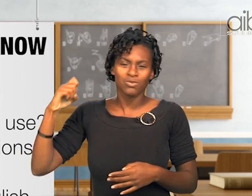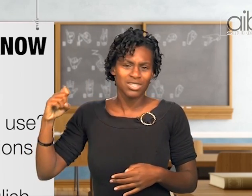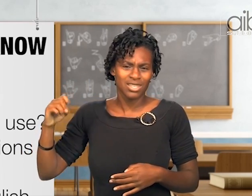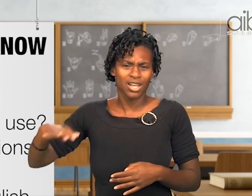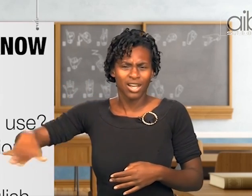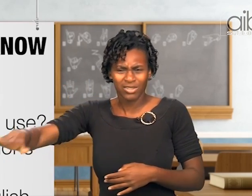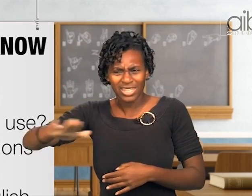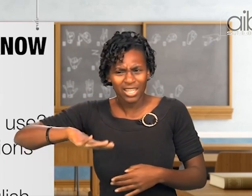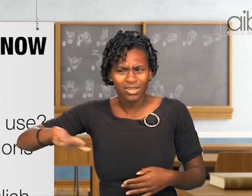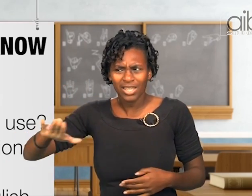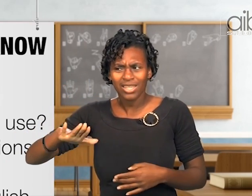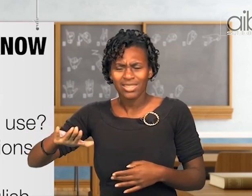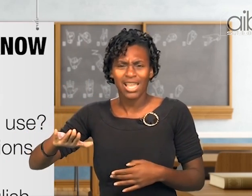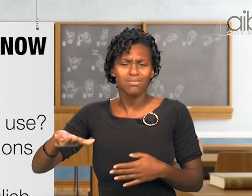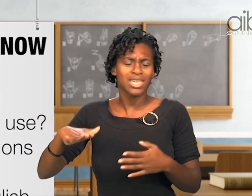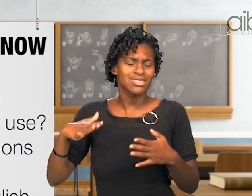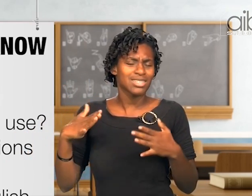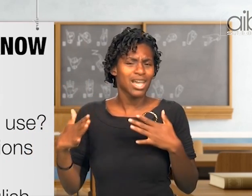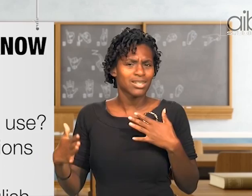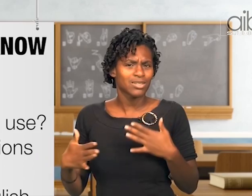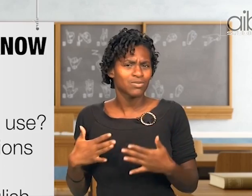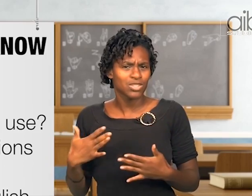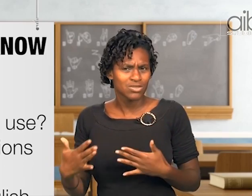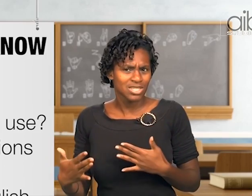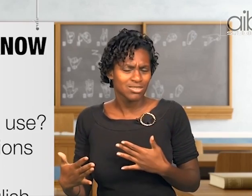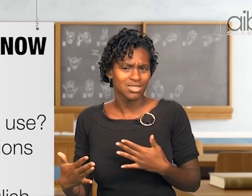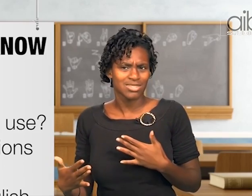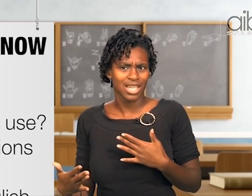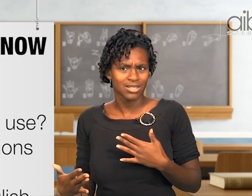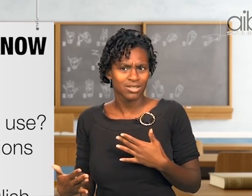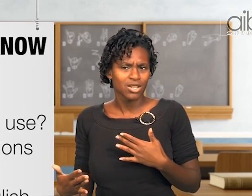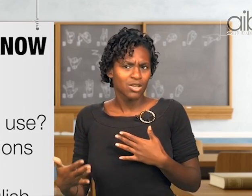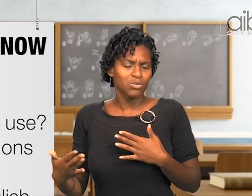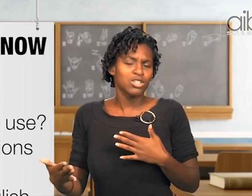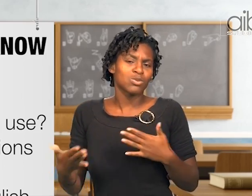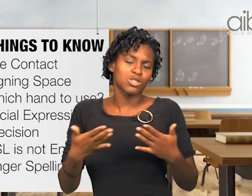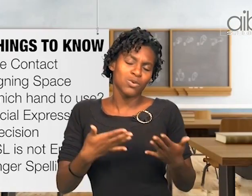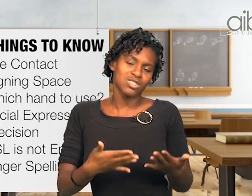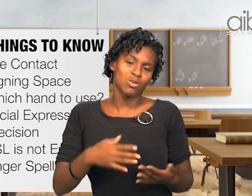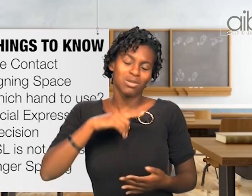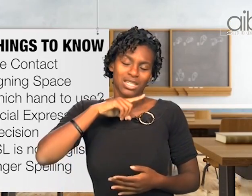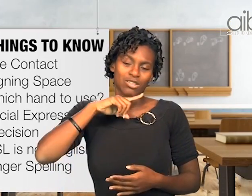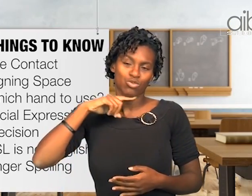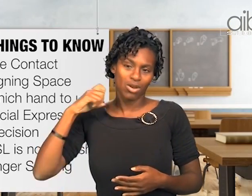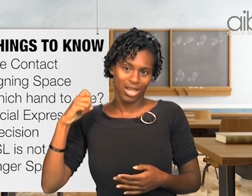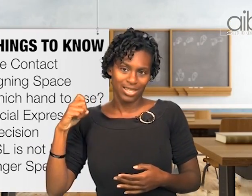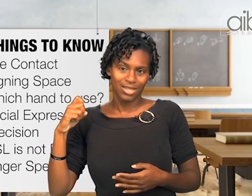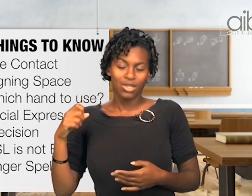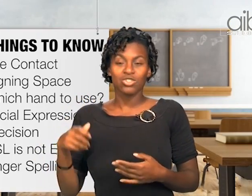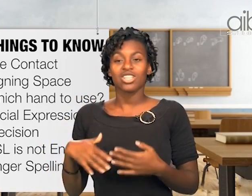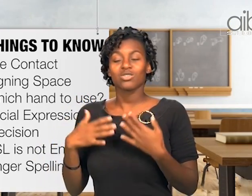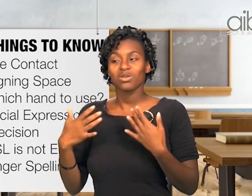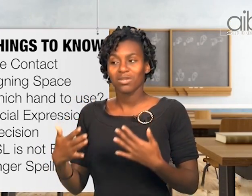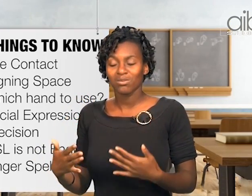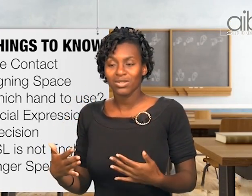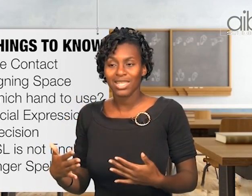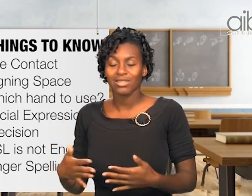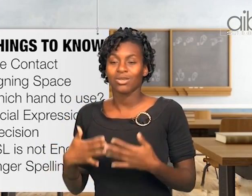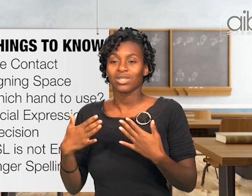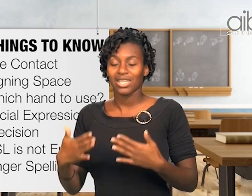visit an ugly area, that makes it kind of confusing to the signer when you were supposed to be meaning dry. So just remember that the location